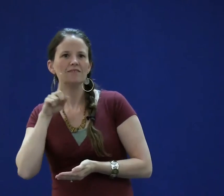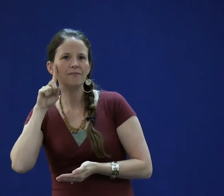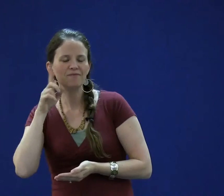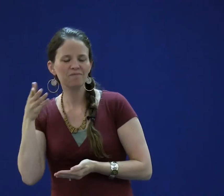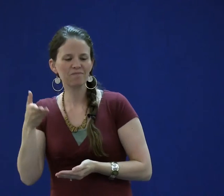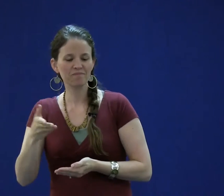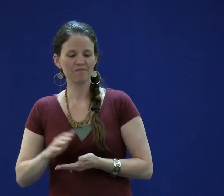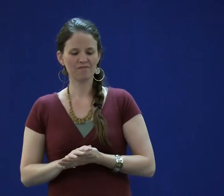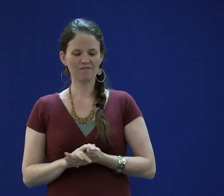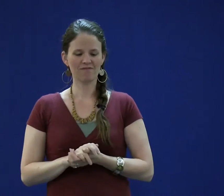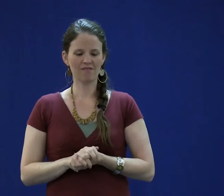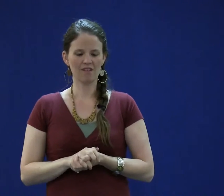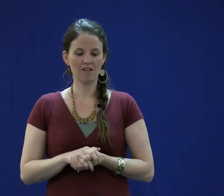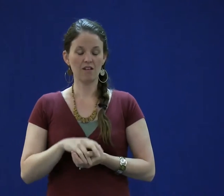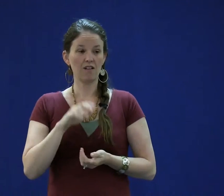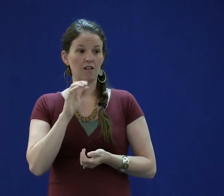our students who are deaf.